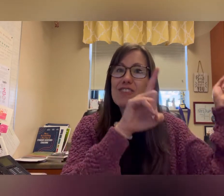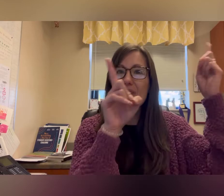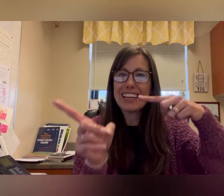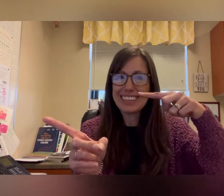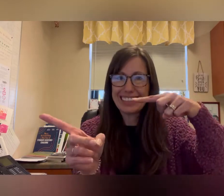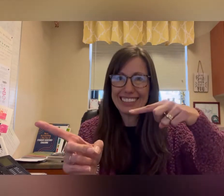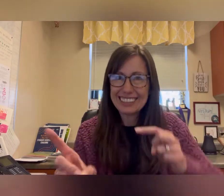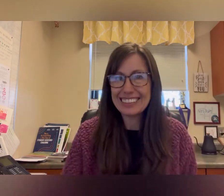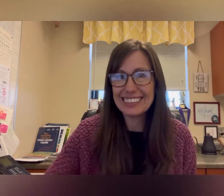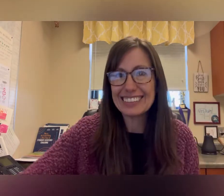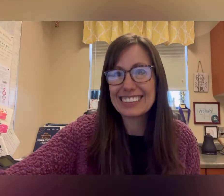week.